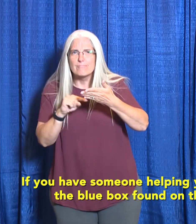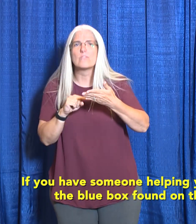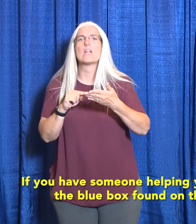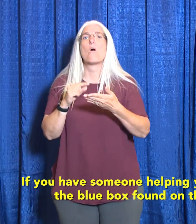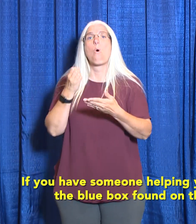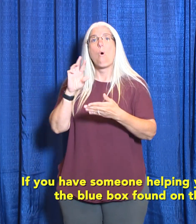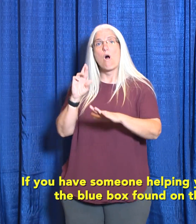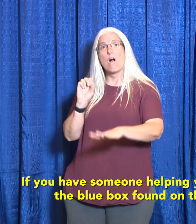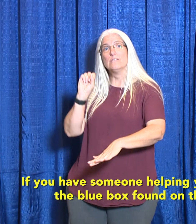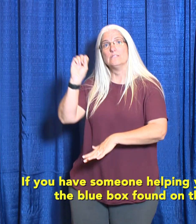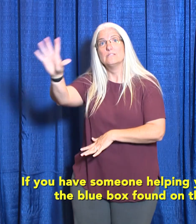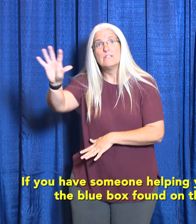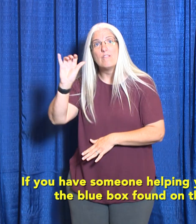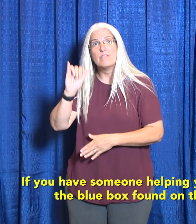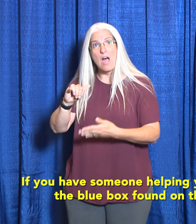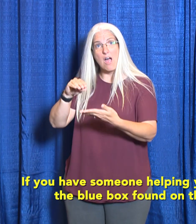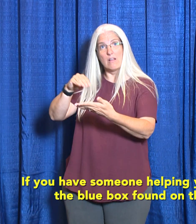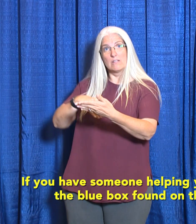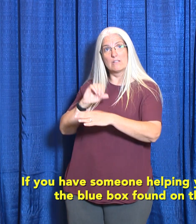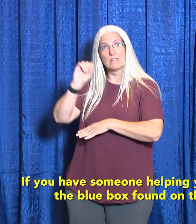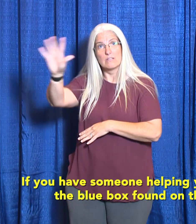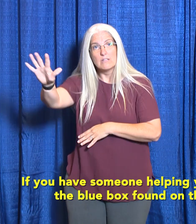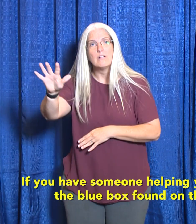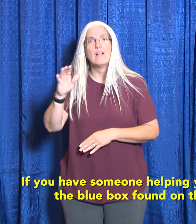found on the bottom right-hand side